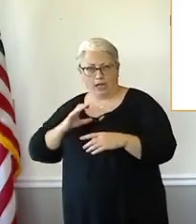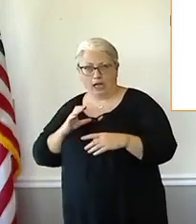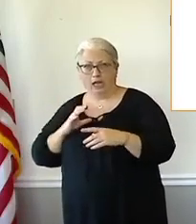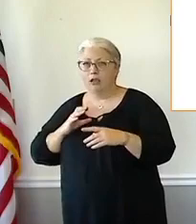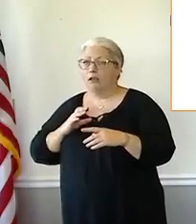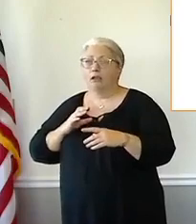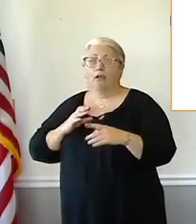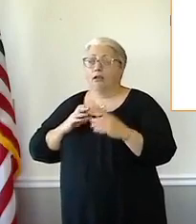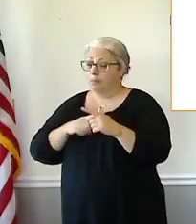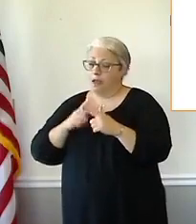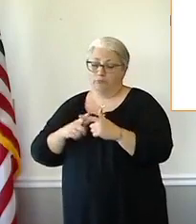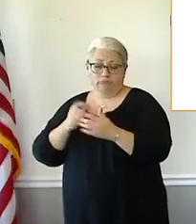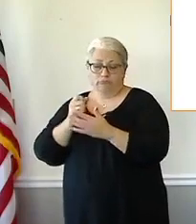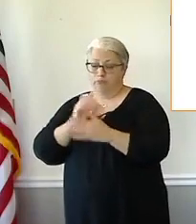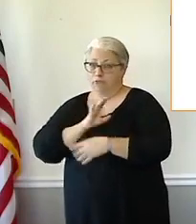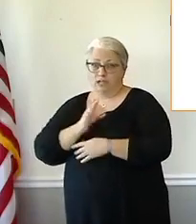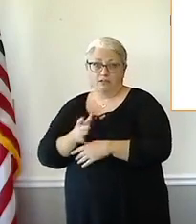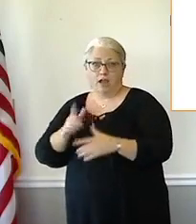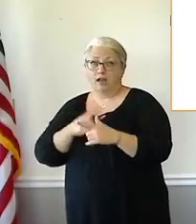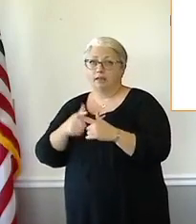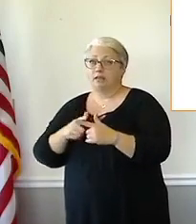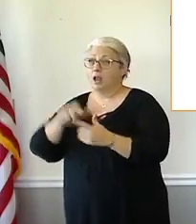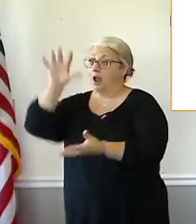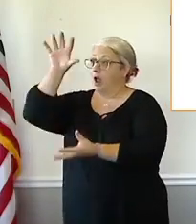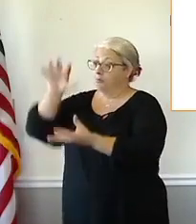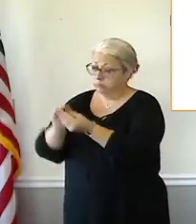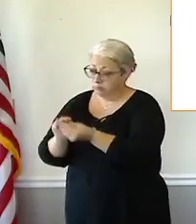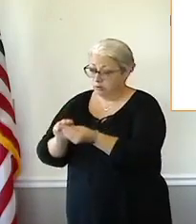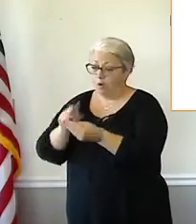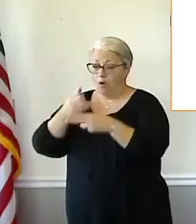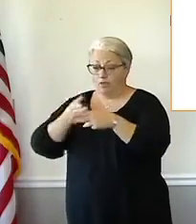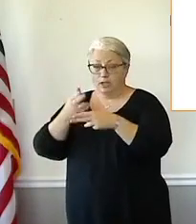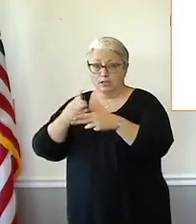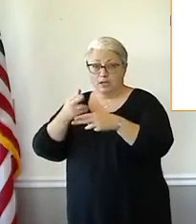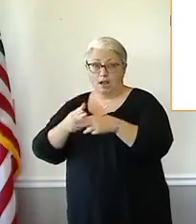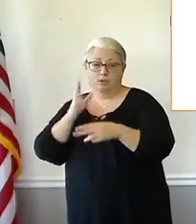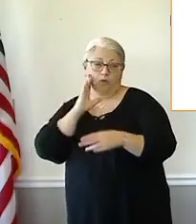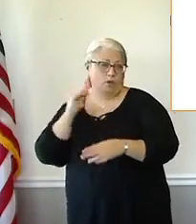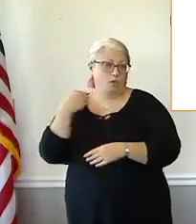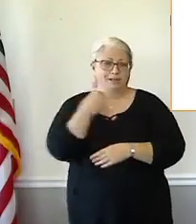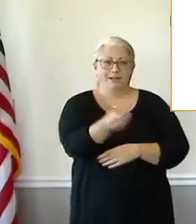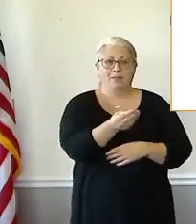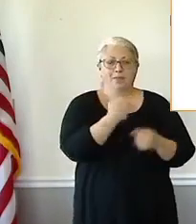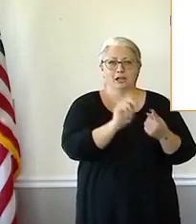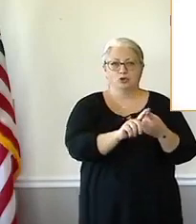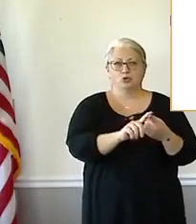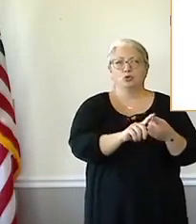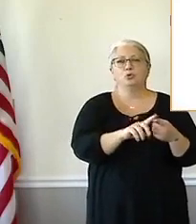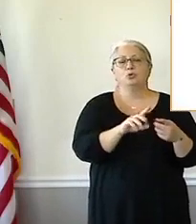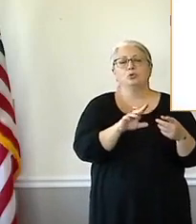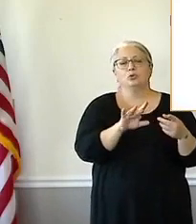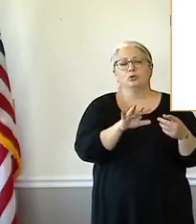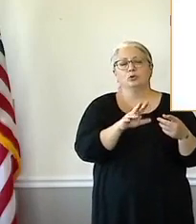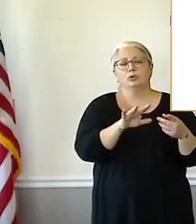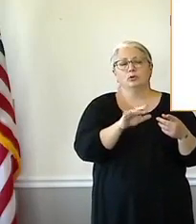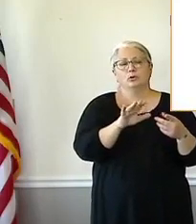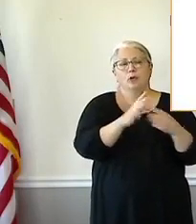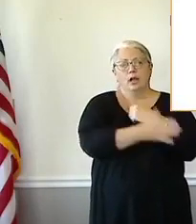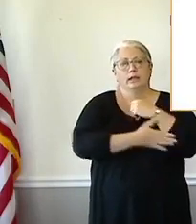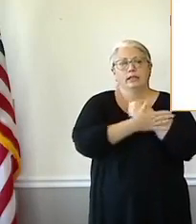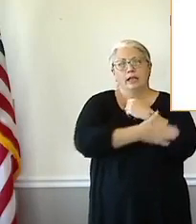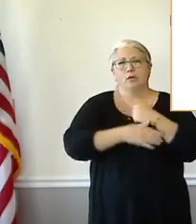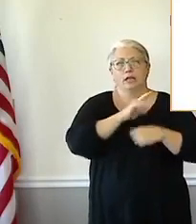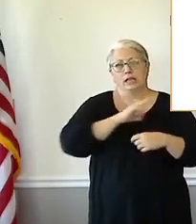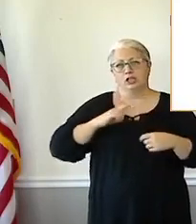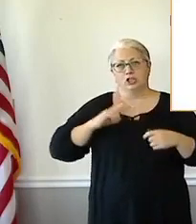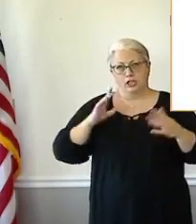names. So everyone who applies to us, we will submit to the county legislature,